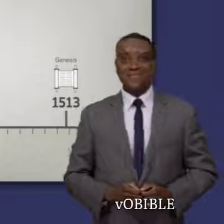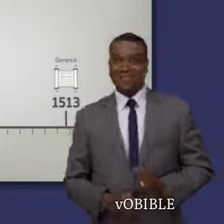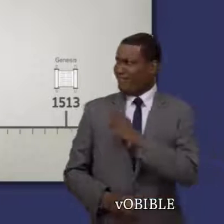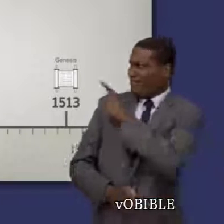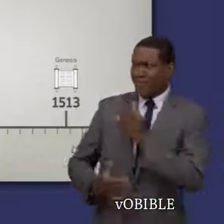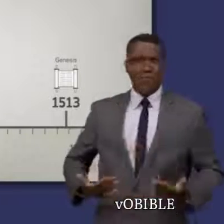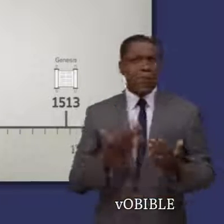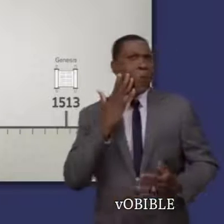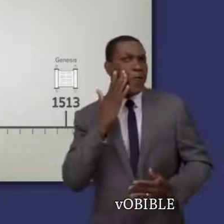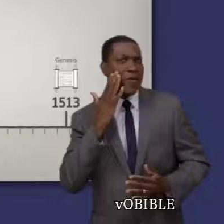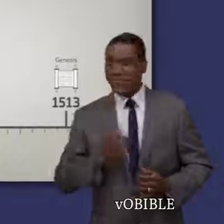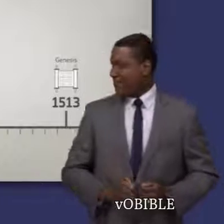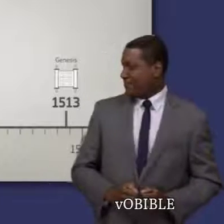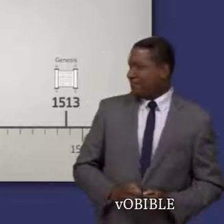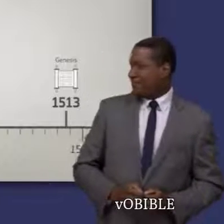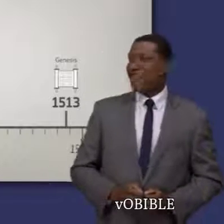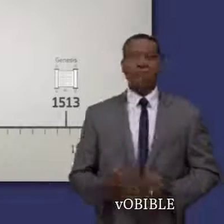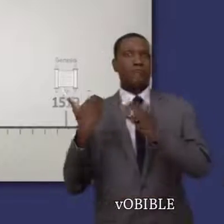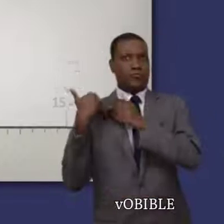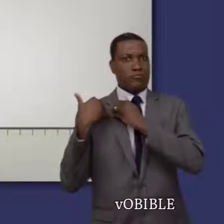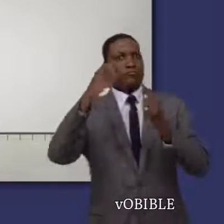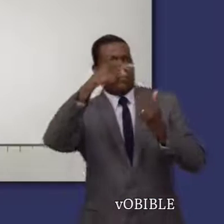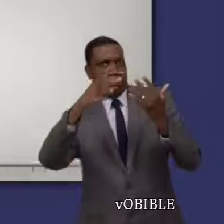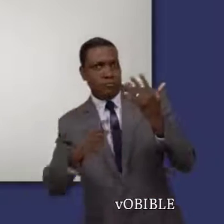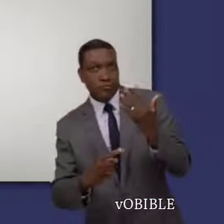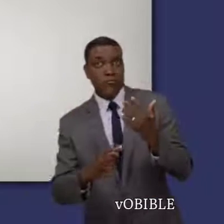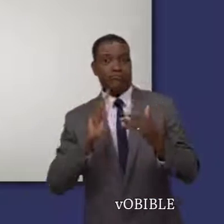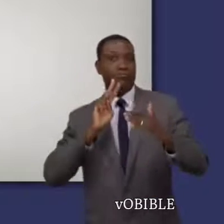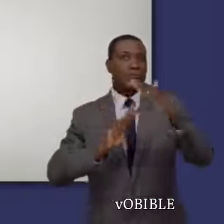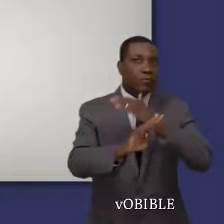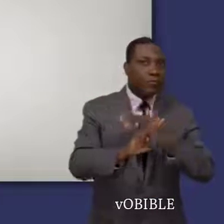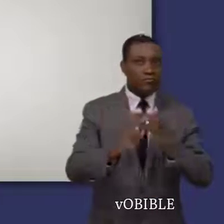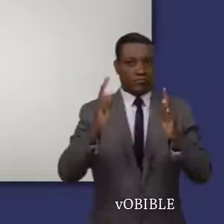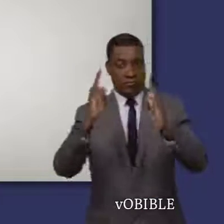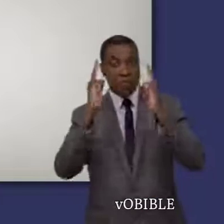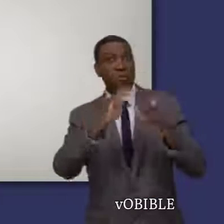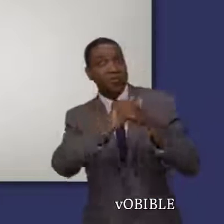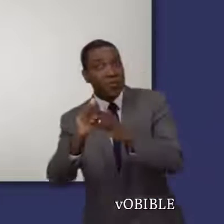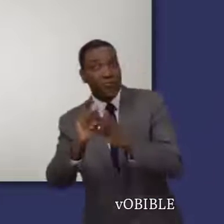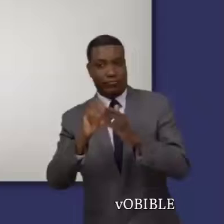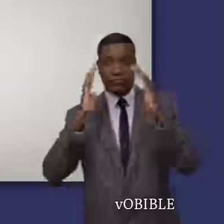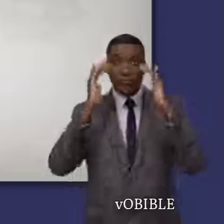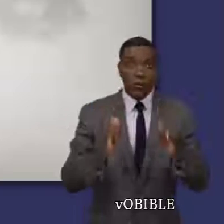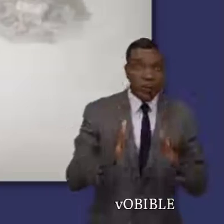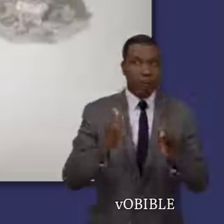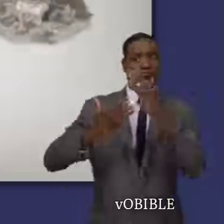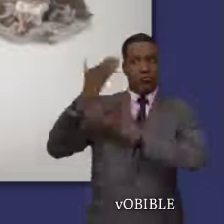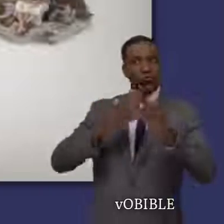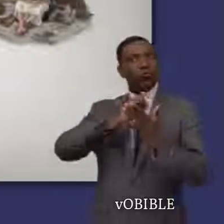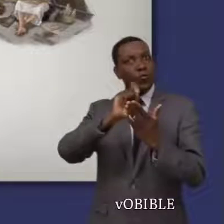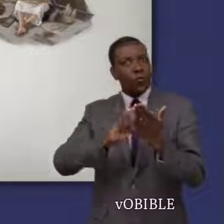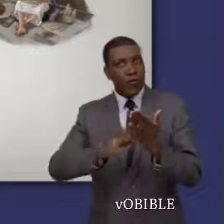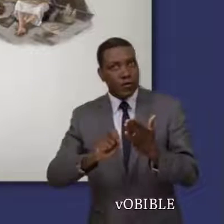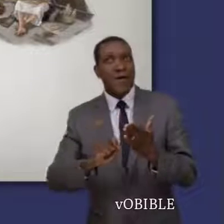in 1593 BCE, Moses was a prophet, leader, judge,